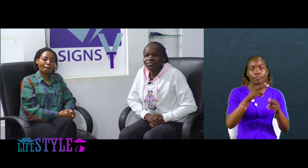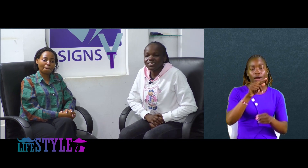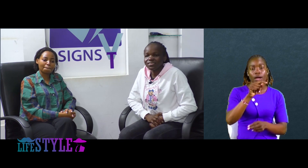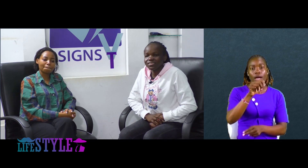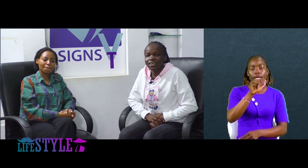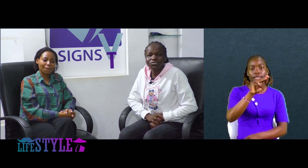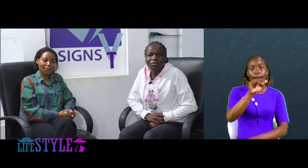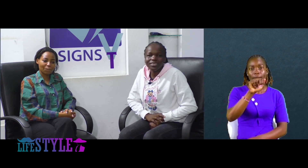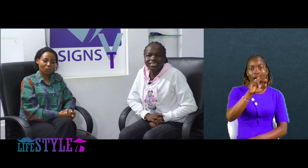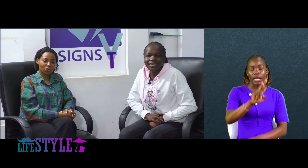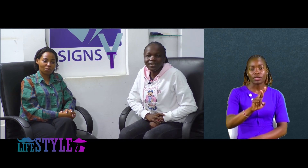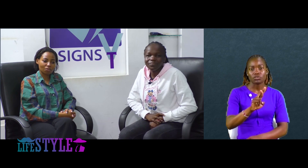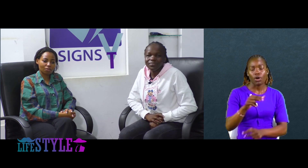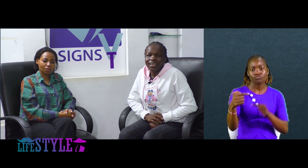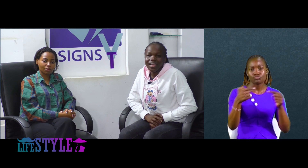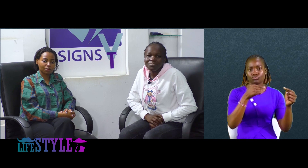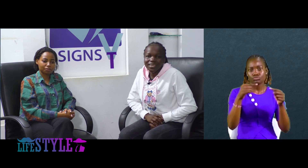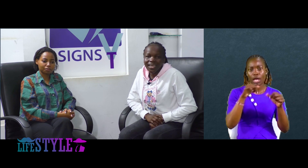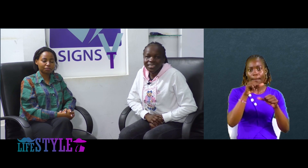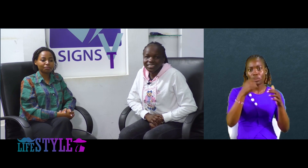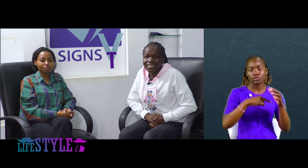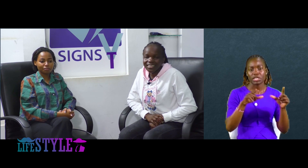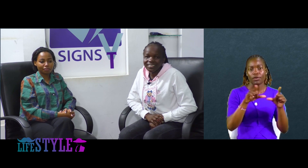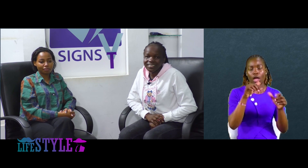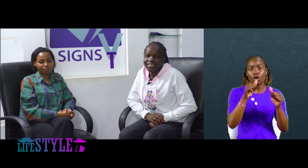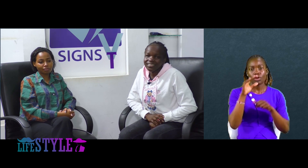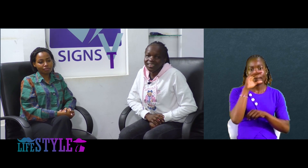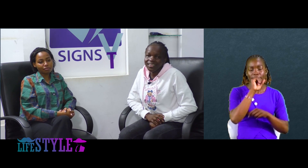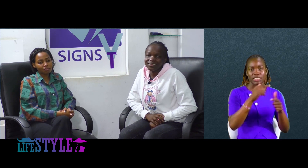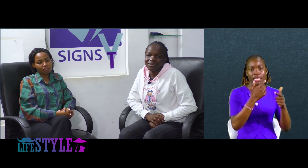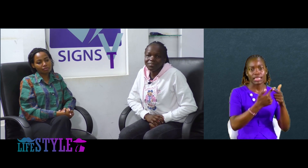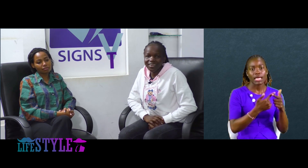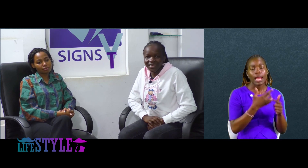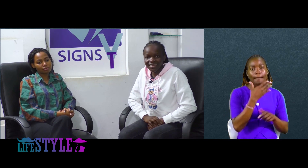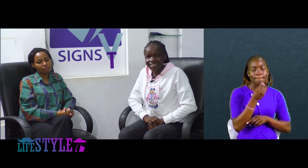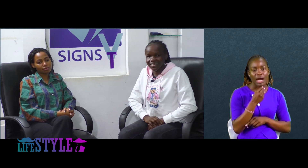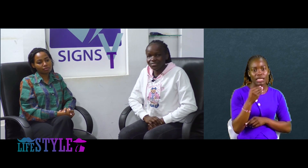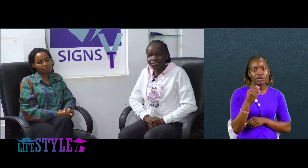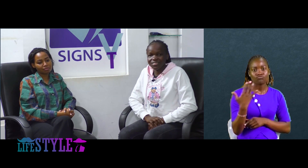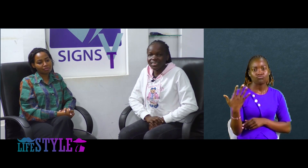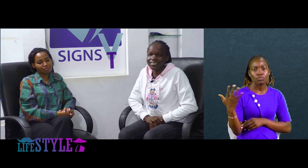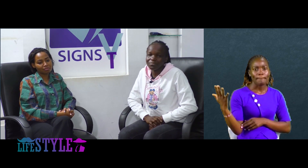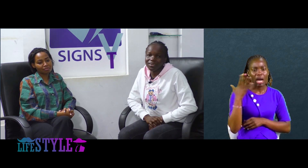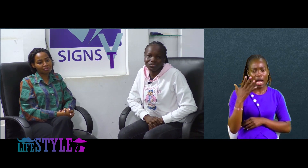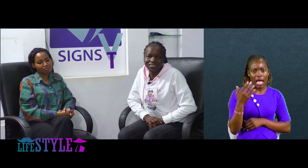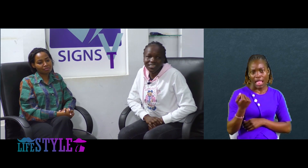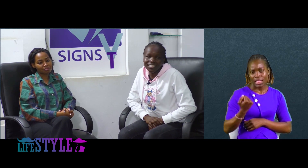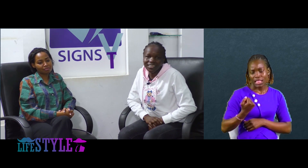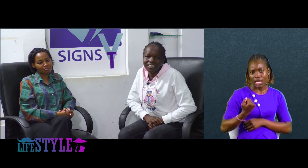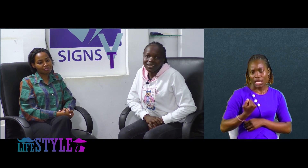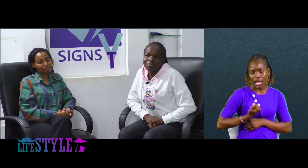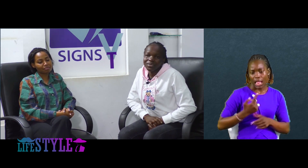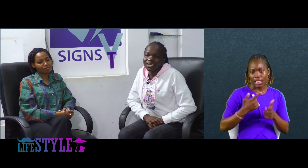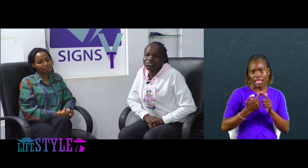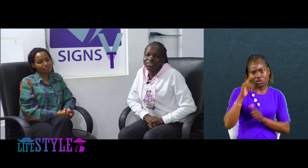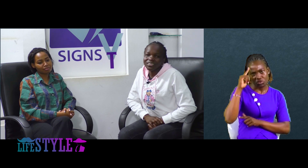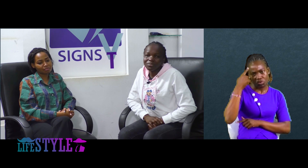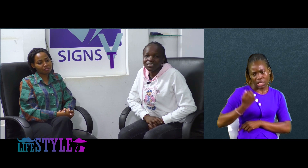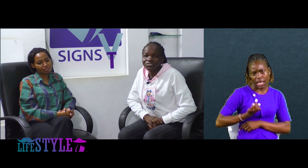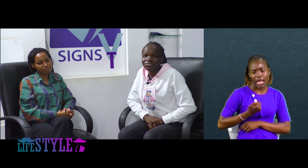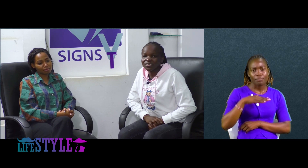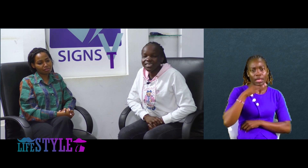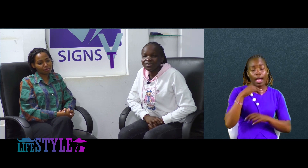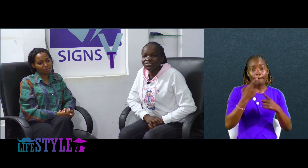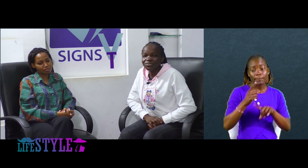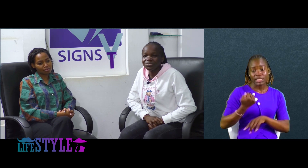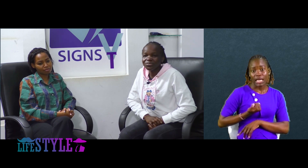certain certificates that were missing, and by accident Denzel hit Tamara and thought that Tamara was dead, but actually